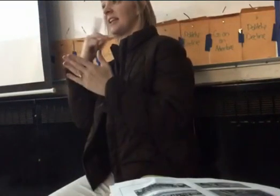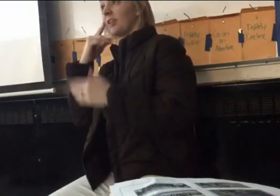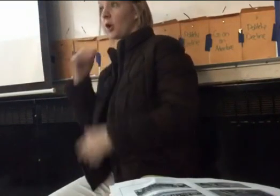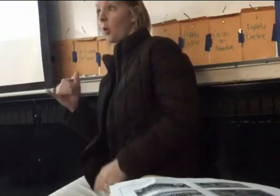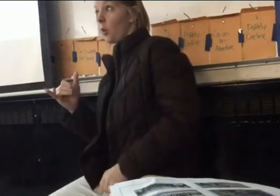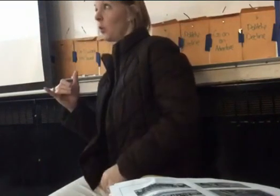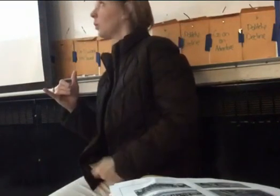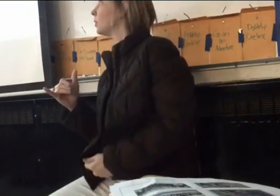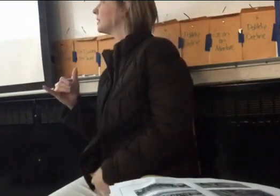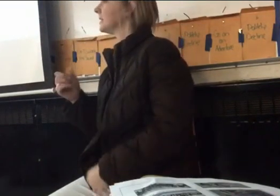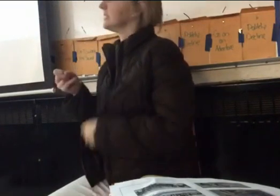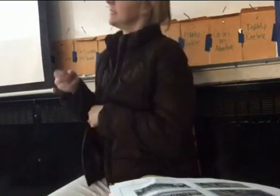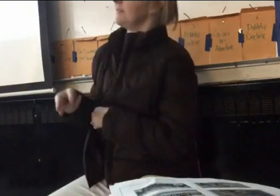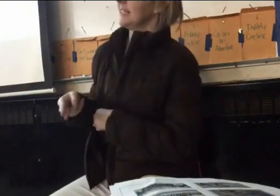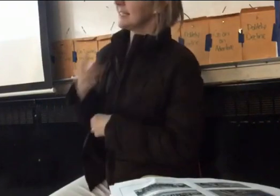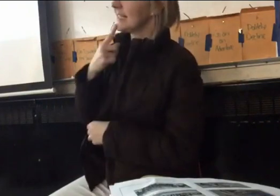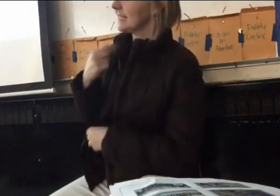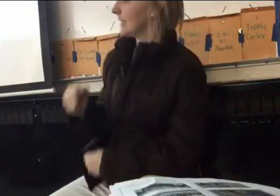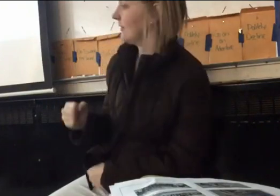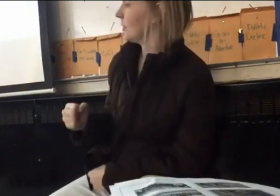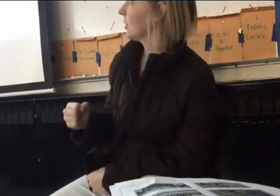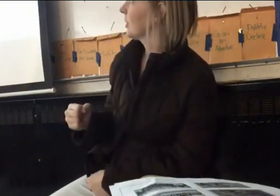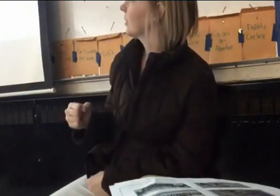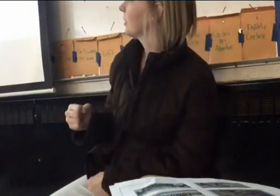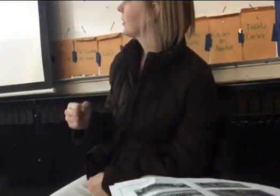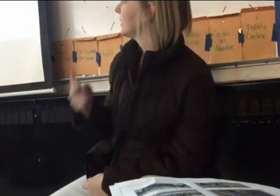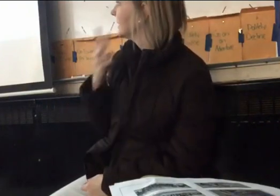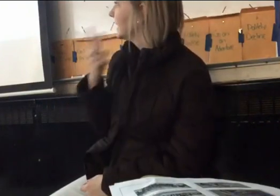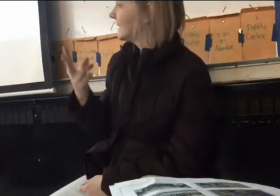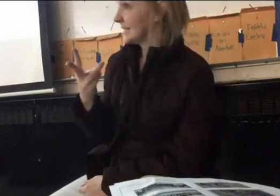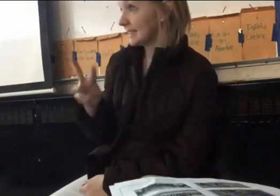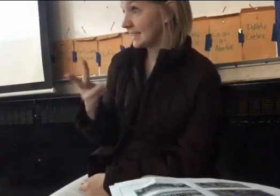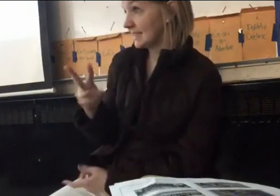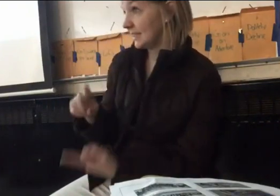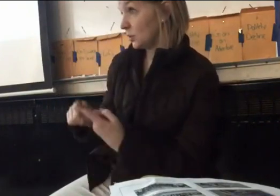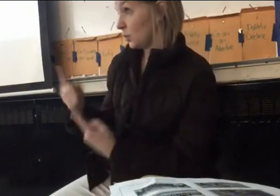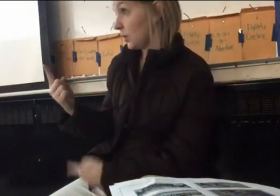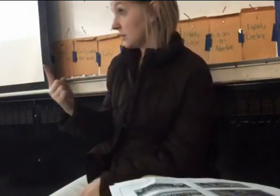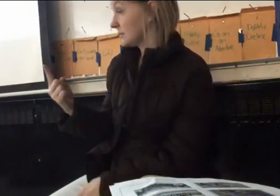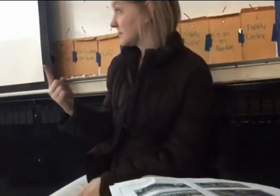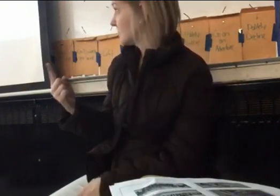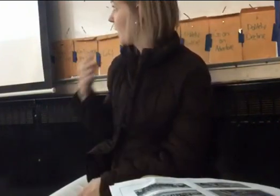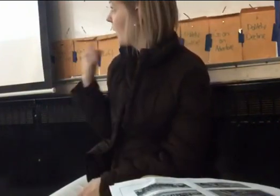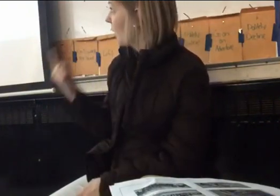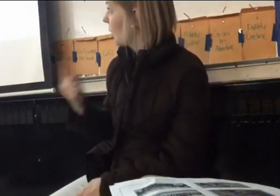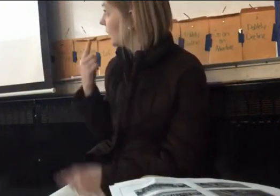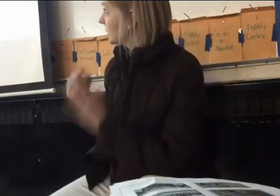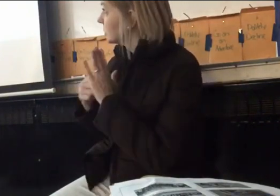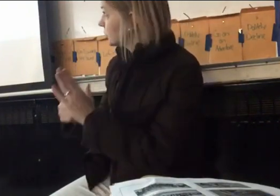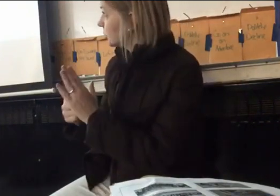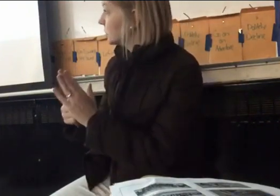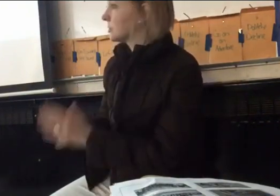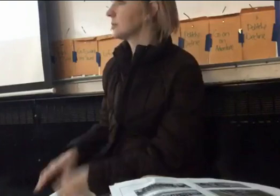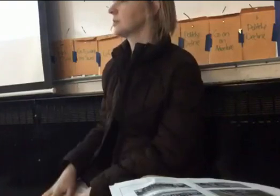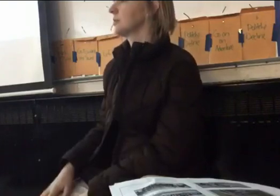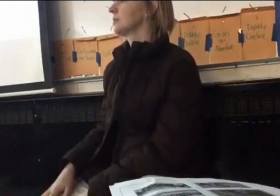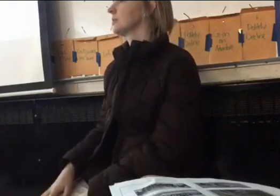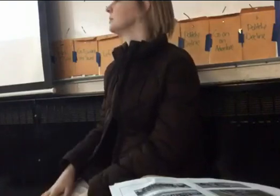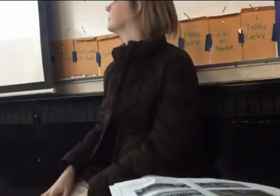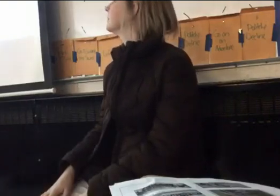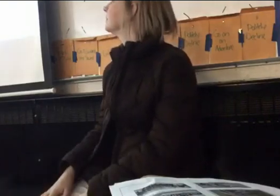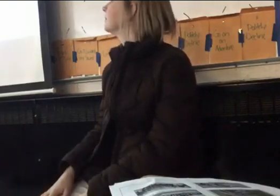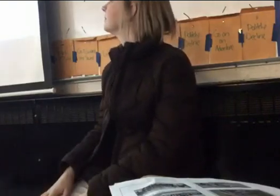right here is going to defeat the silver standard. Do you guys see 16-1 right here? Yep. Always that indicator saying that this is going to